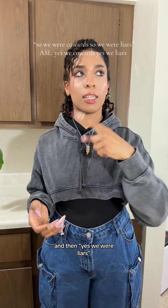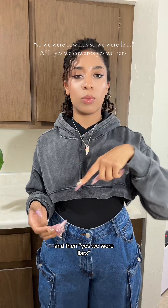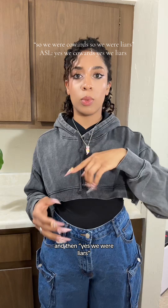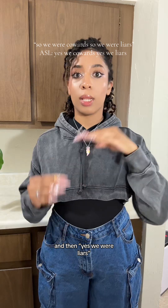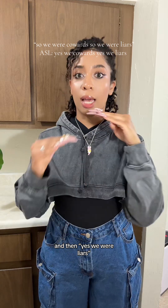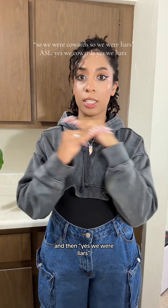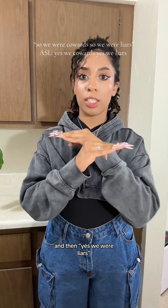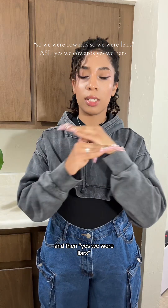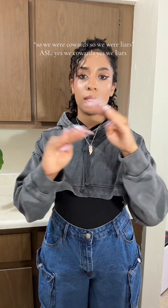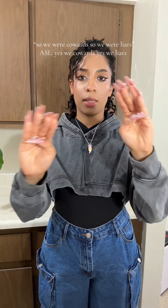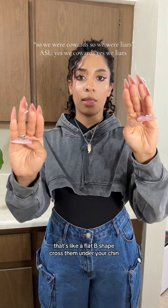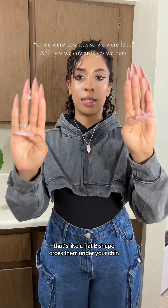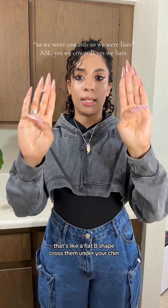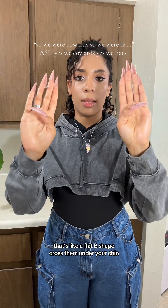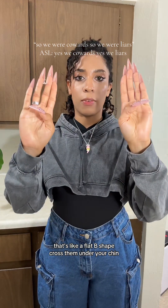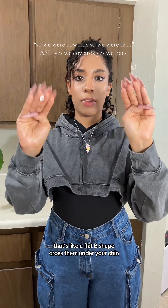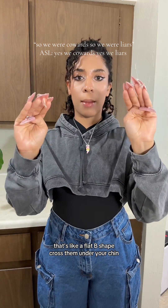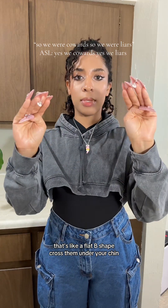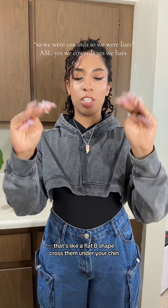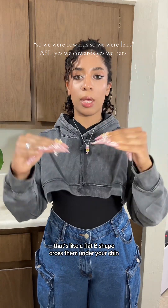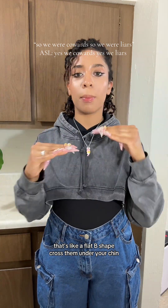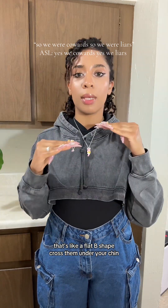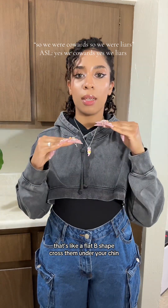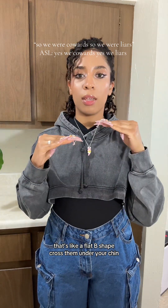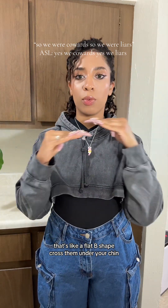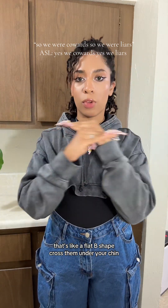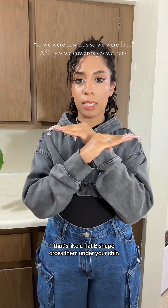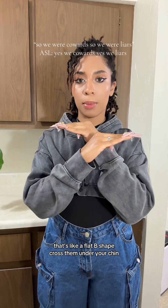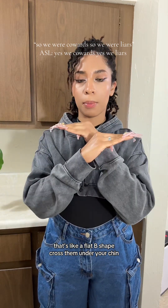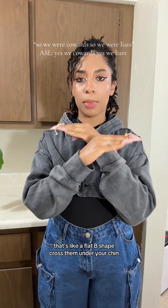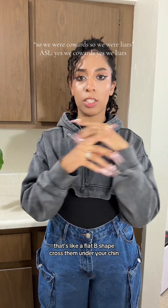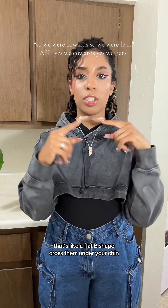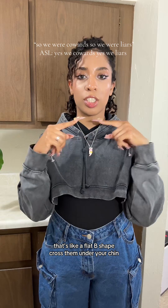Viva Larios. That's like a flat V shape, cross them, and do a shin.